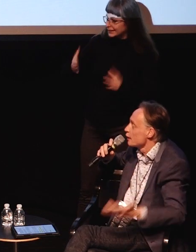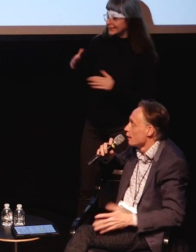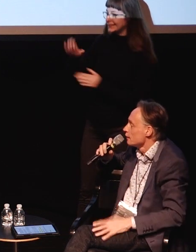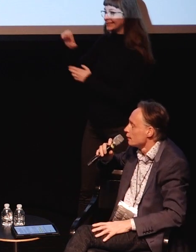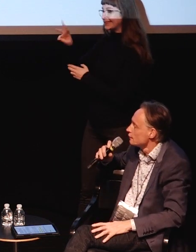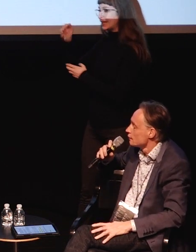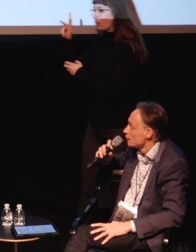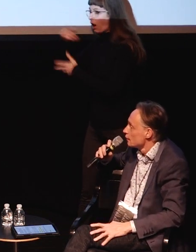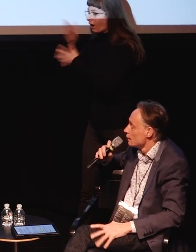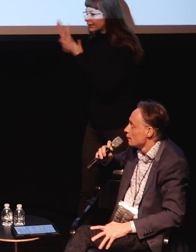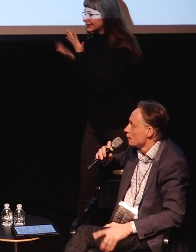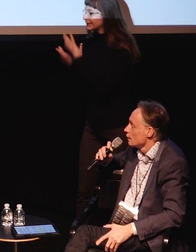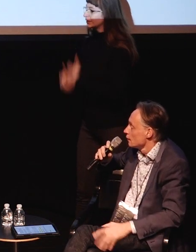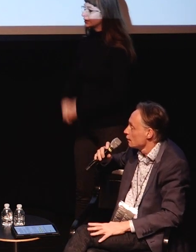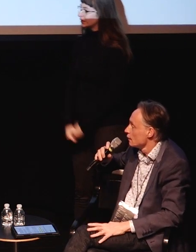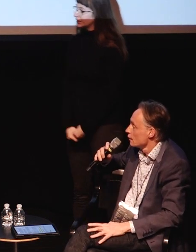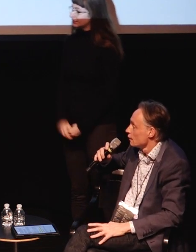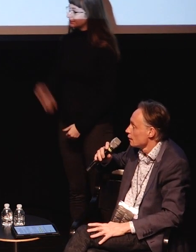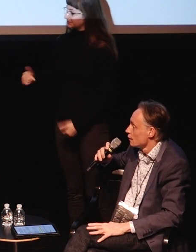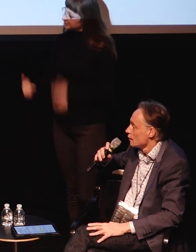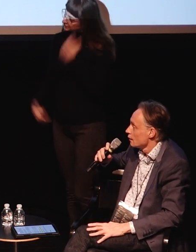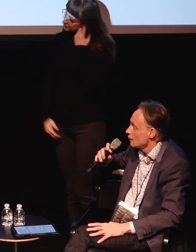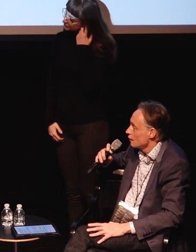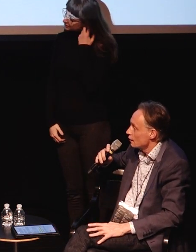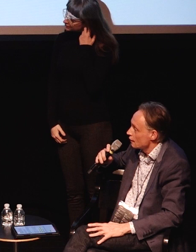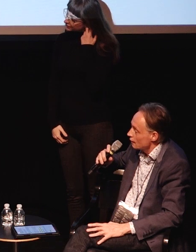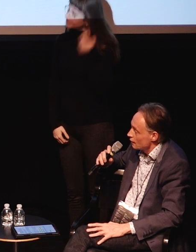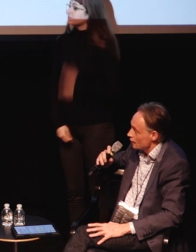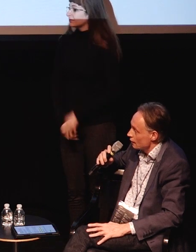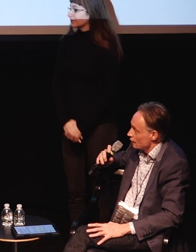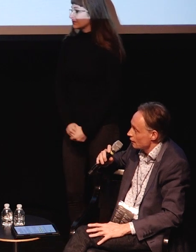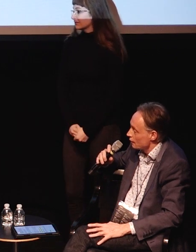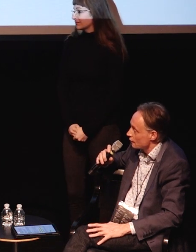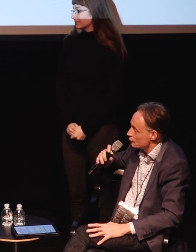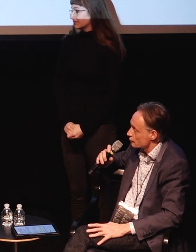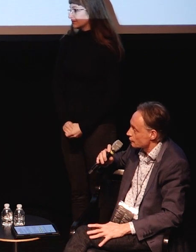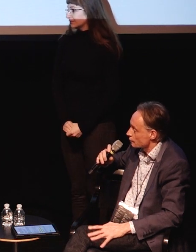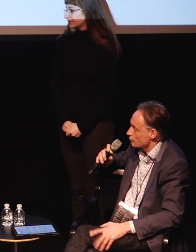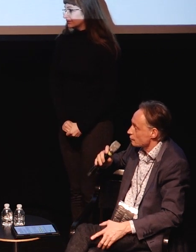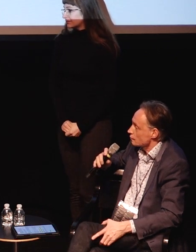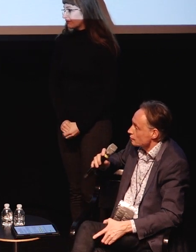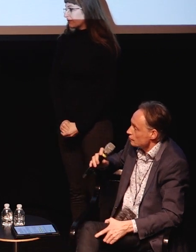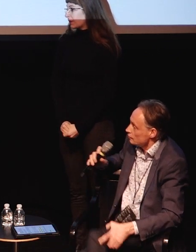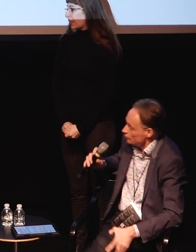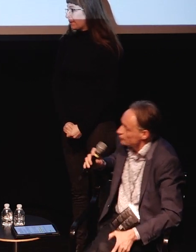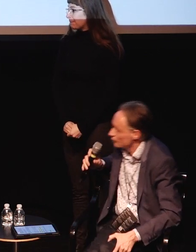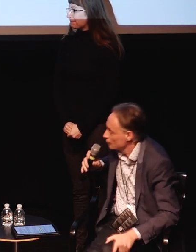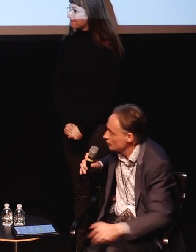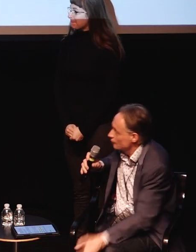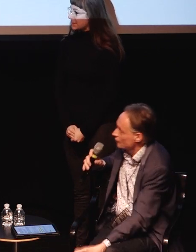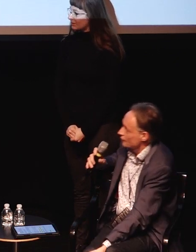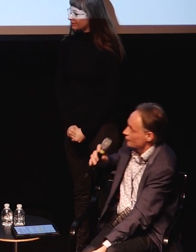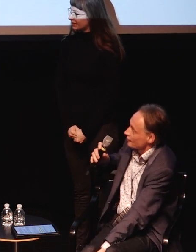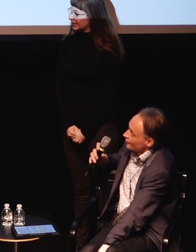exceptions. Exactly. Yeah. There's very few exceptions, but they are mostly exactly like they were treated subhuman,